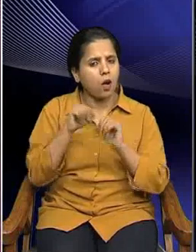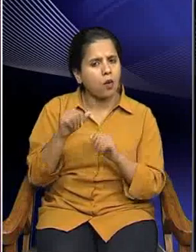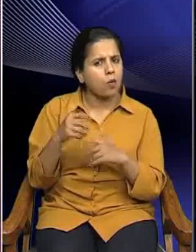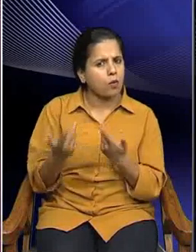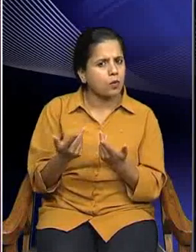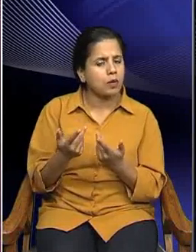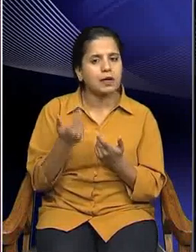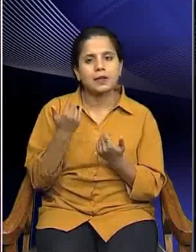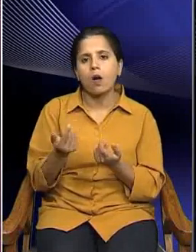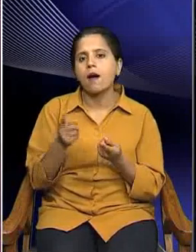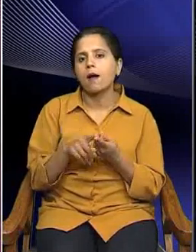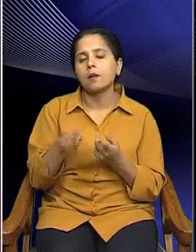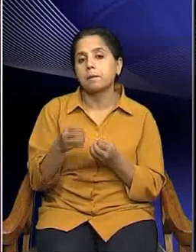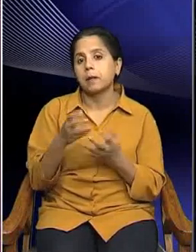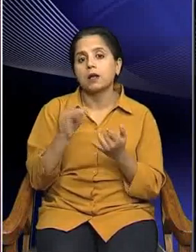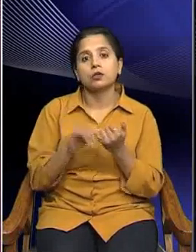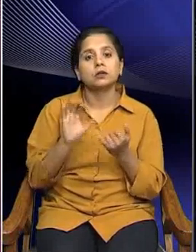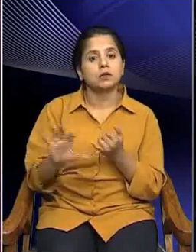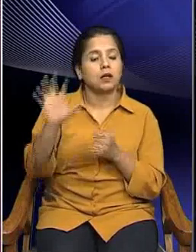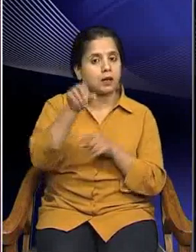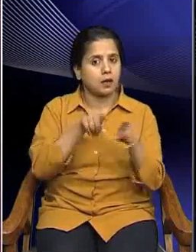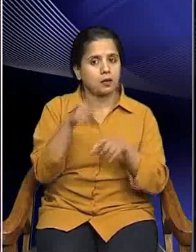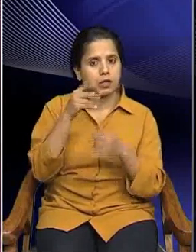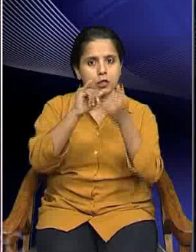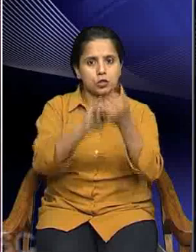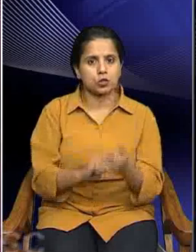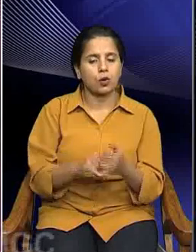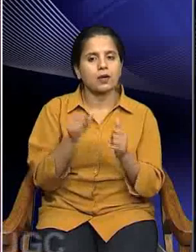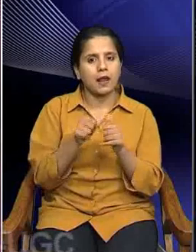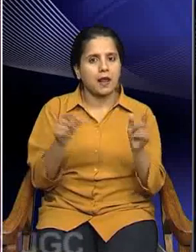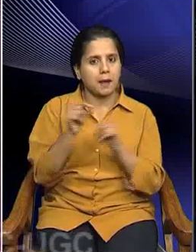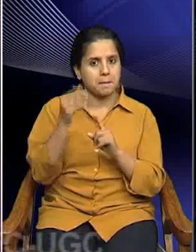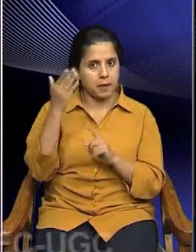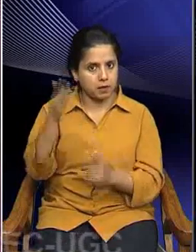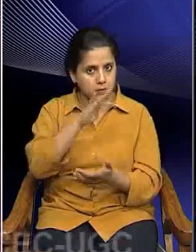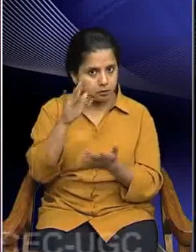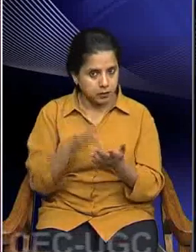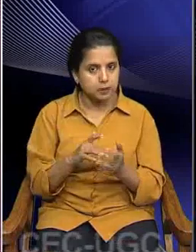Now, what is happening in many states, for example, in the southern states of Andhra Pradesh,